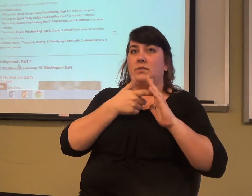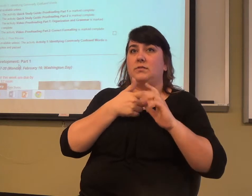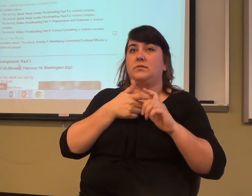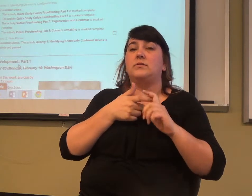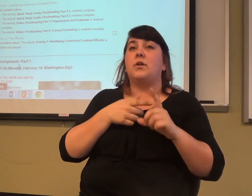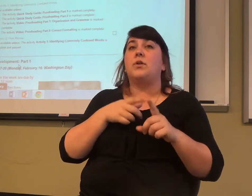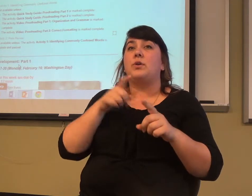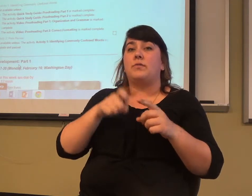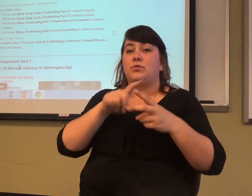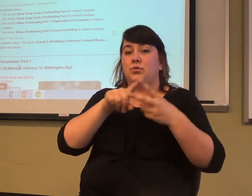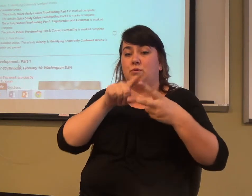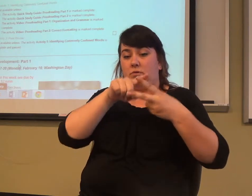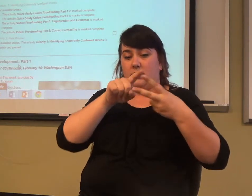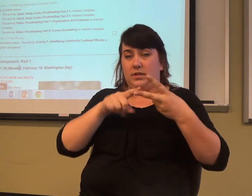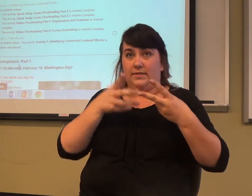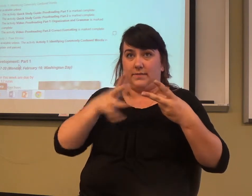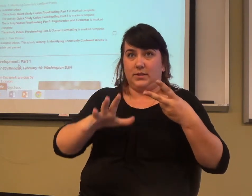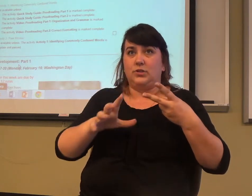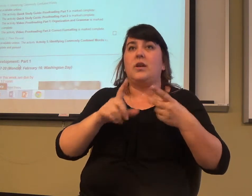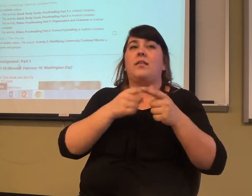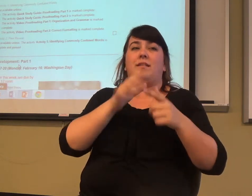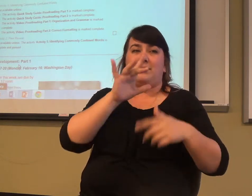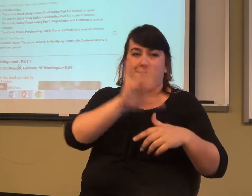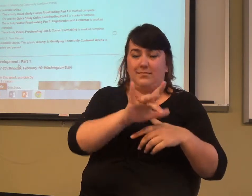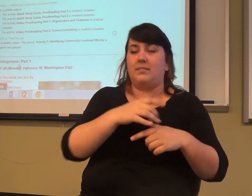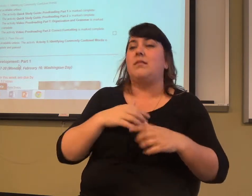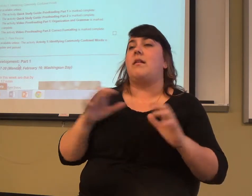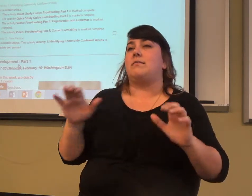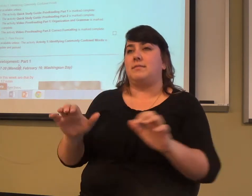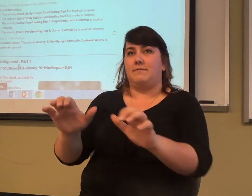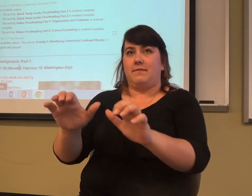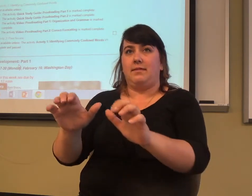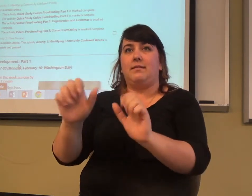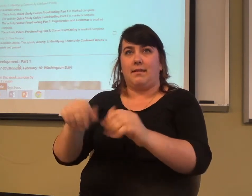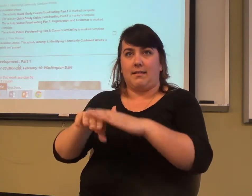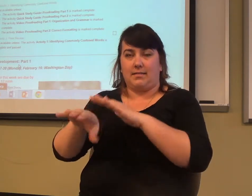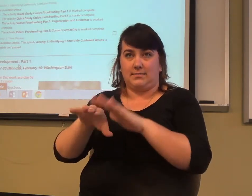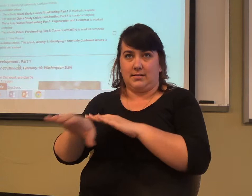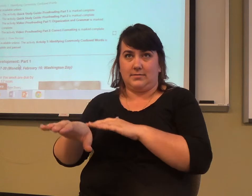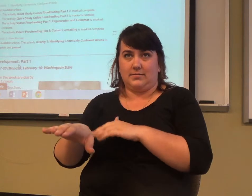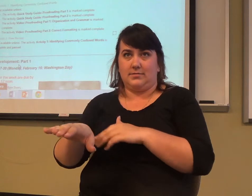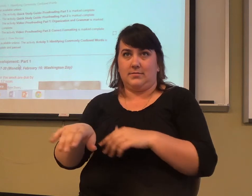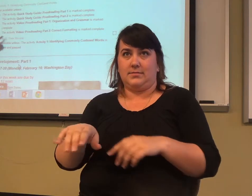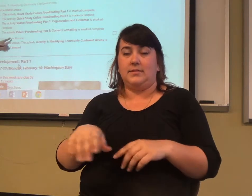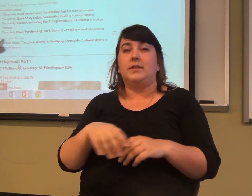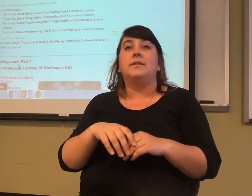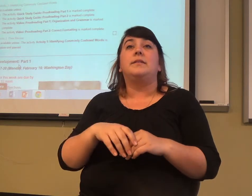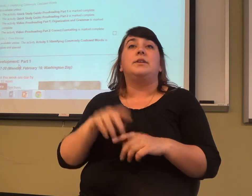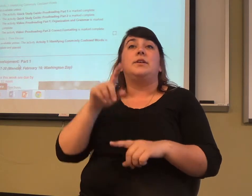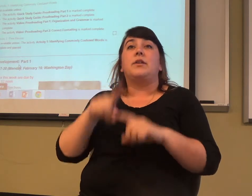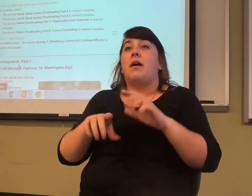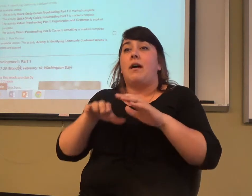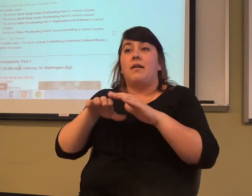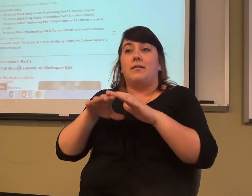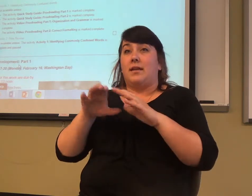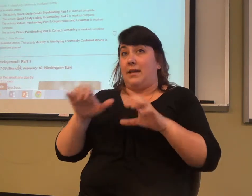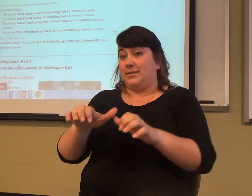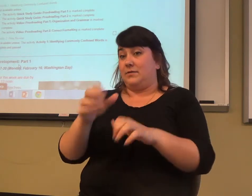these things, which is essentially review the handouts in the video. Okay. You won't be able to access activity 2 until you've met